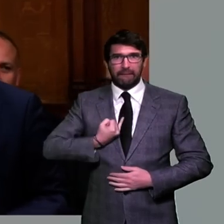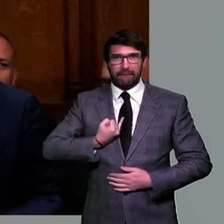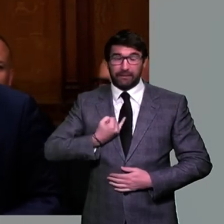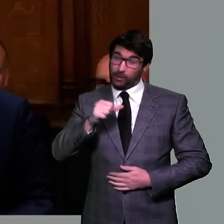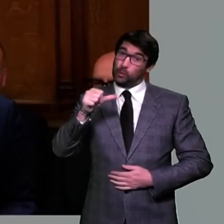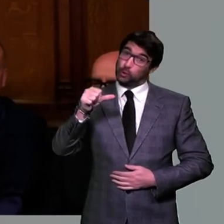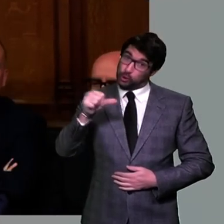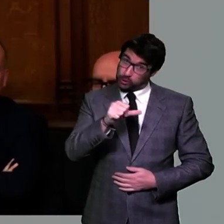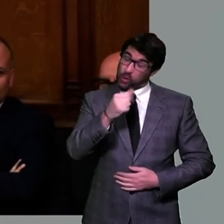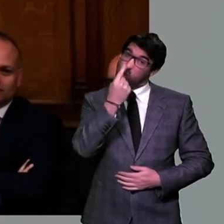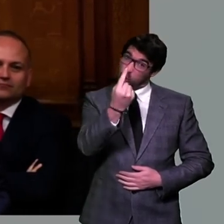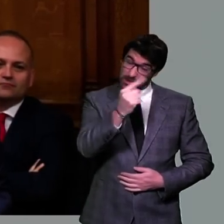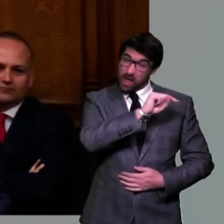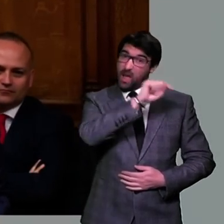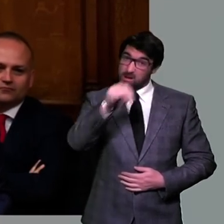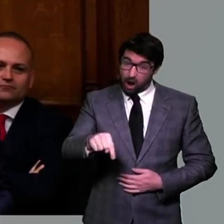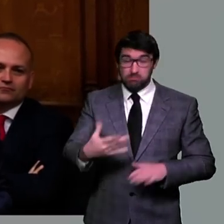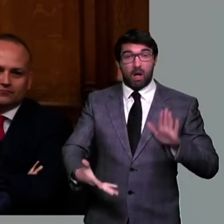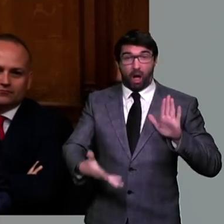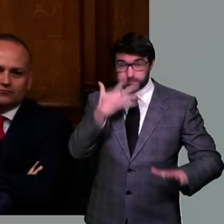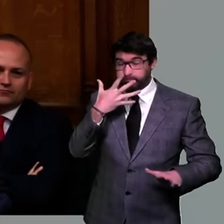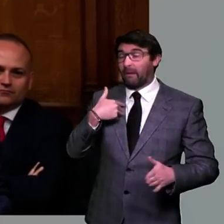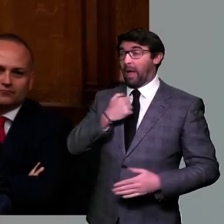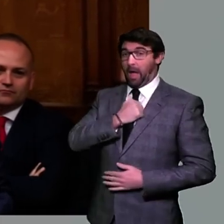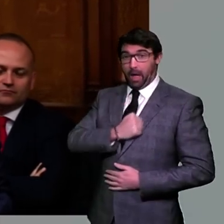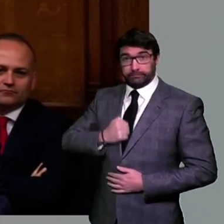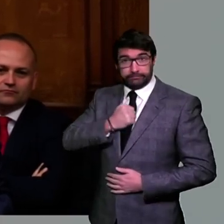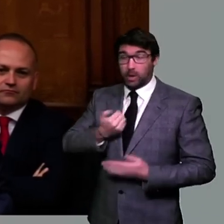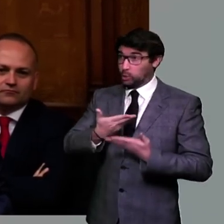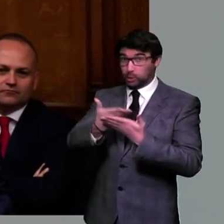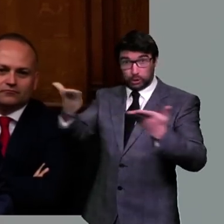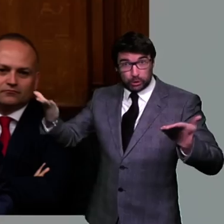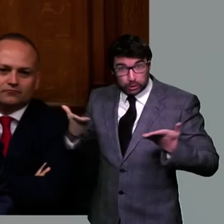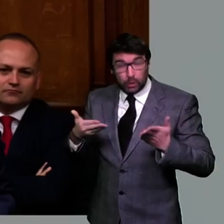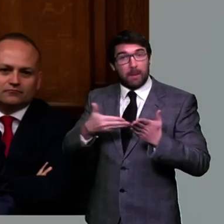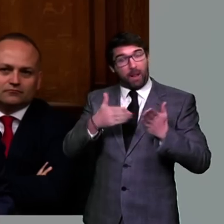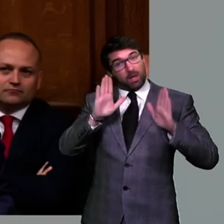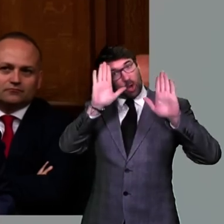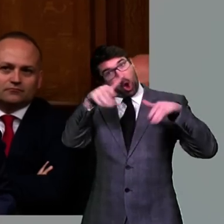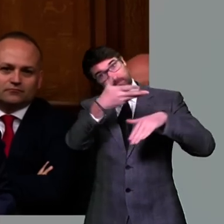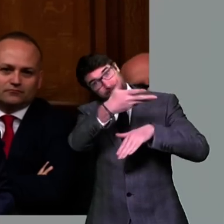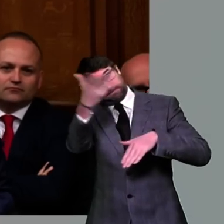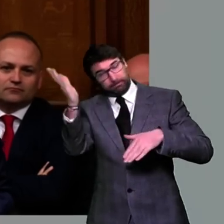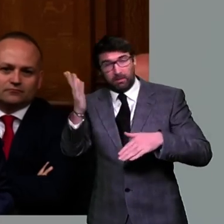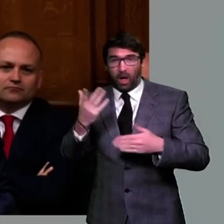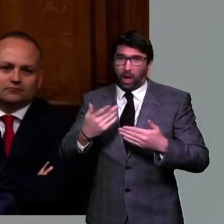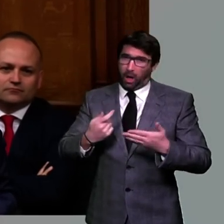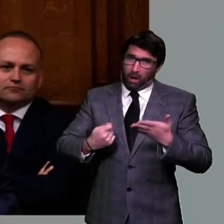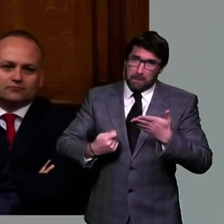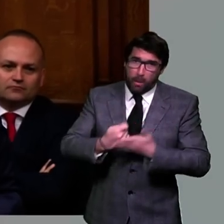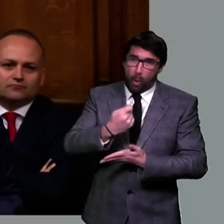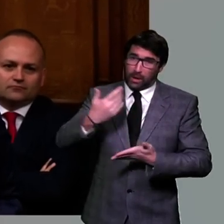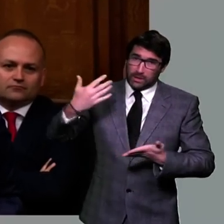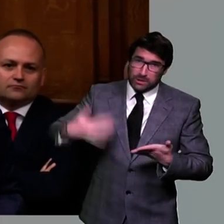herself and to apologise to the millions of people who will now be paying hundreds of pounds extra a month on their mortgages because of her